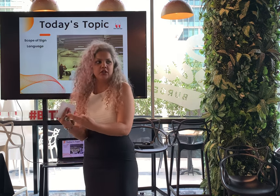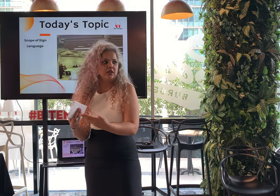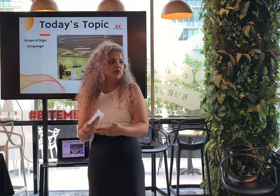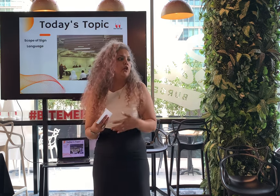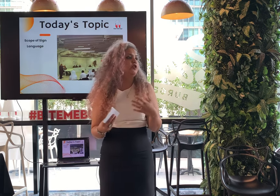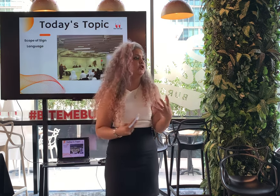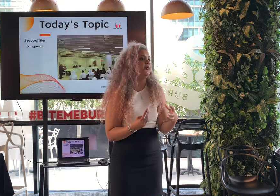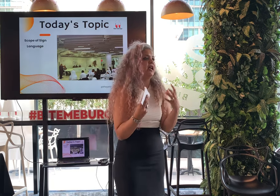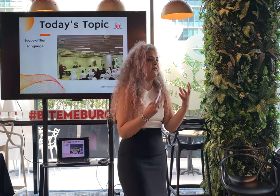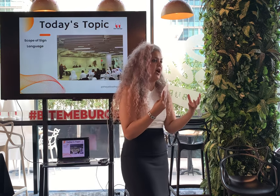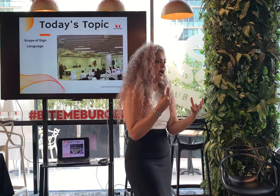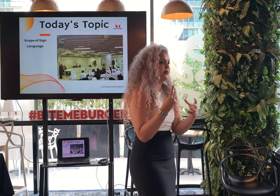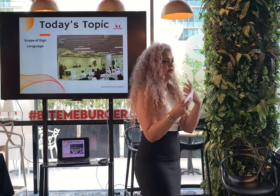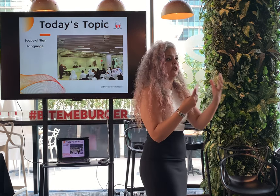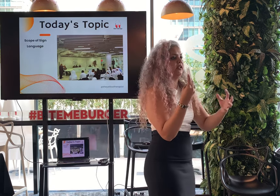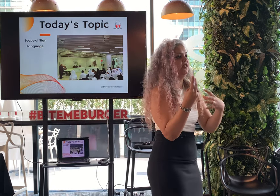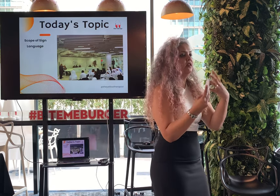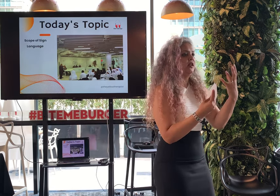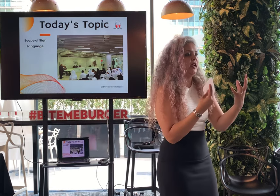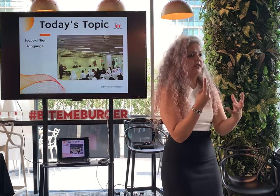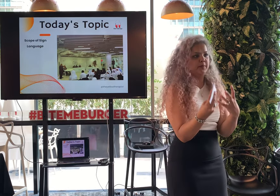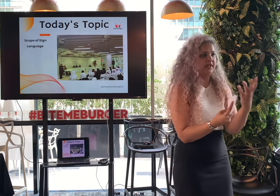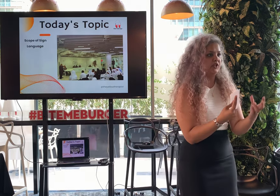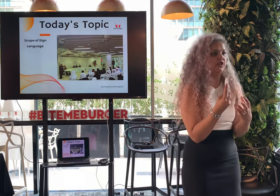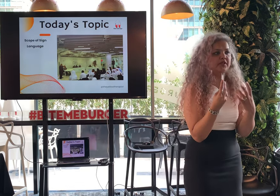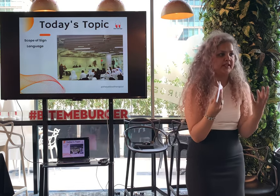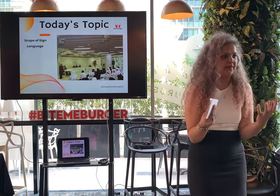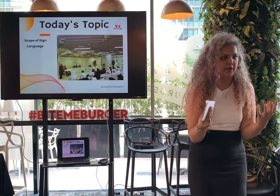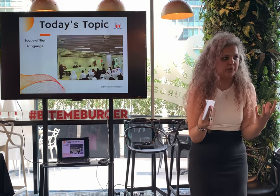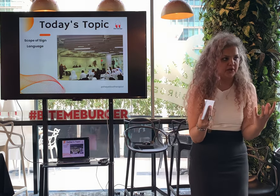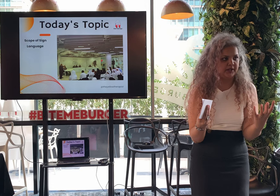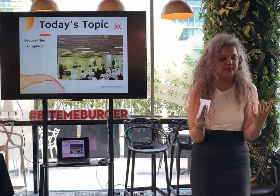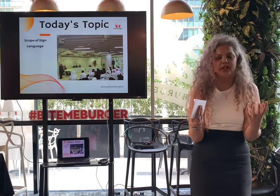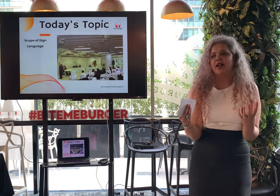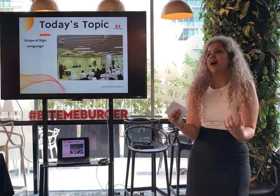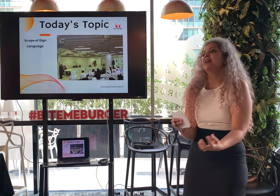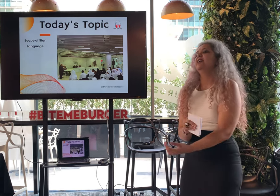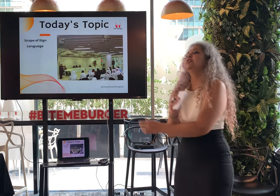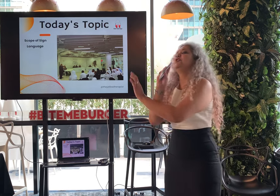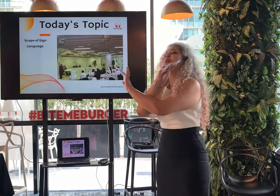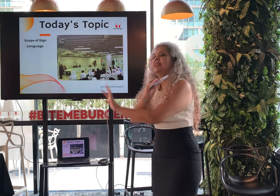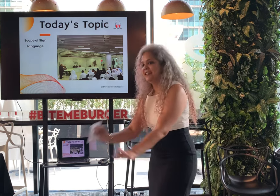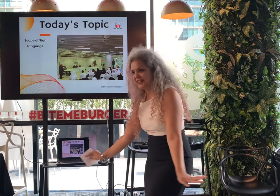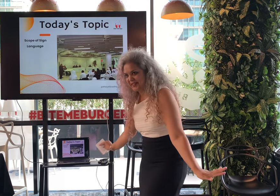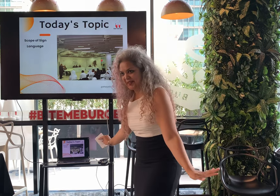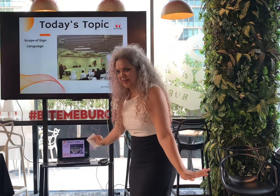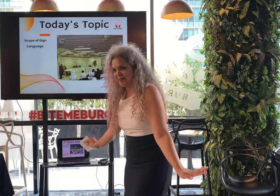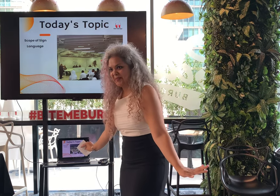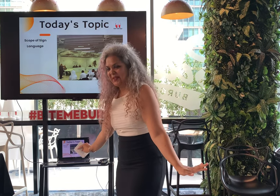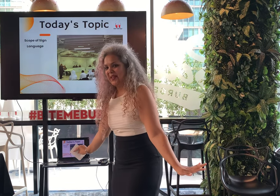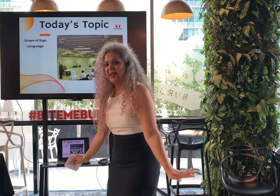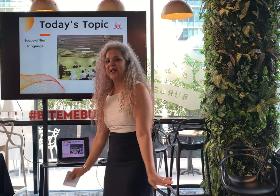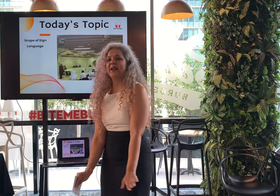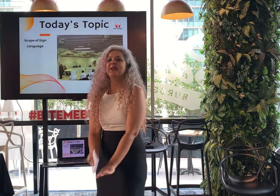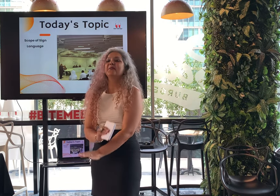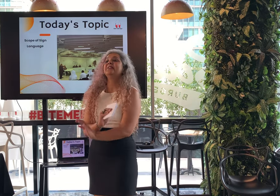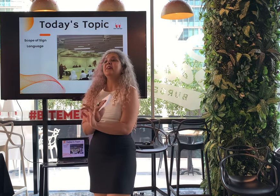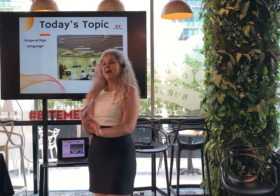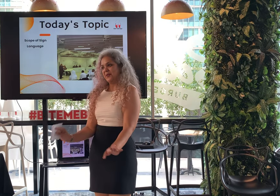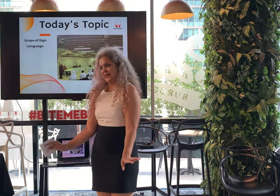or should we have apps for the interpretation of the deaf community? I understood nothing. It was in Arabic